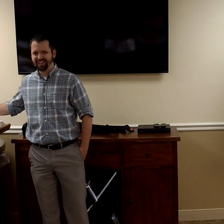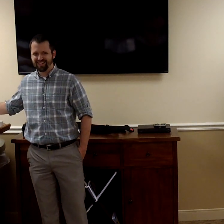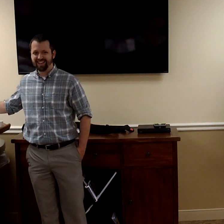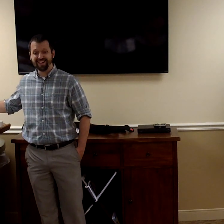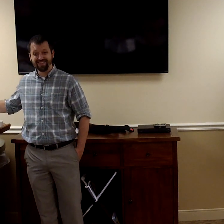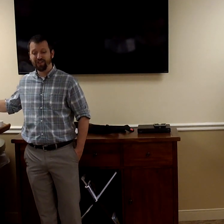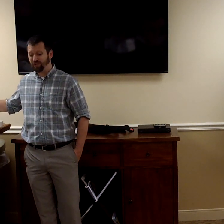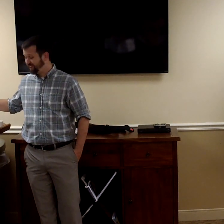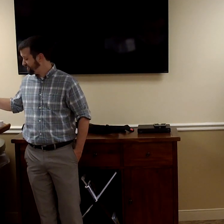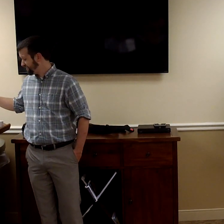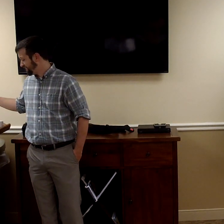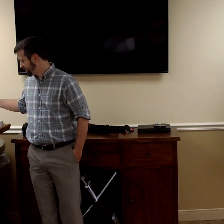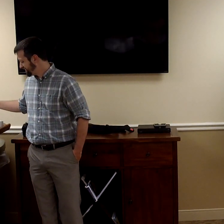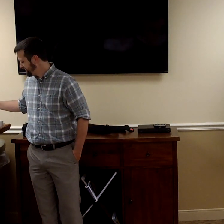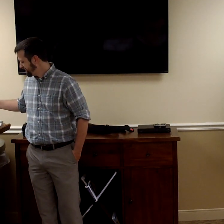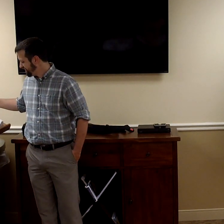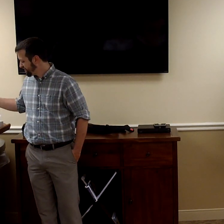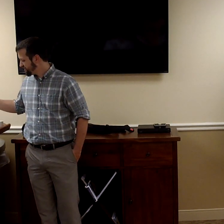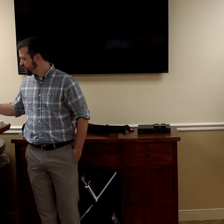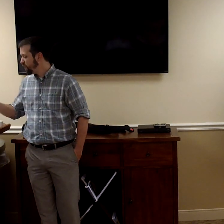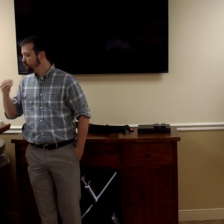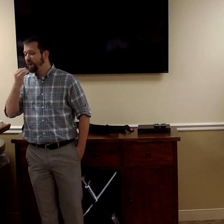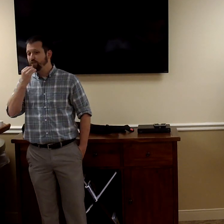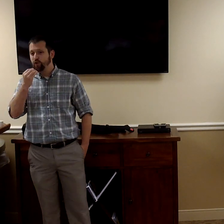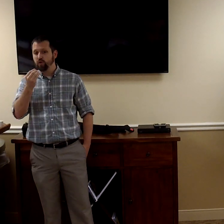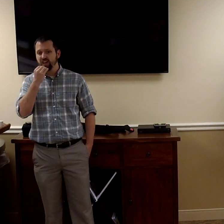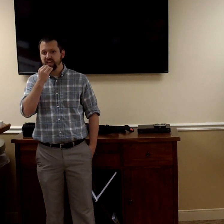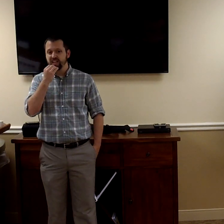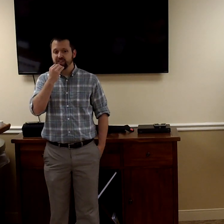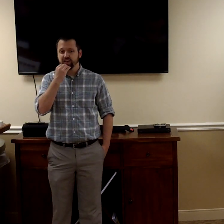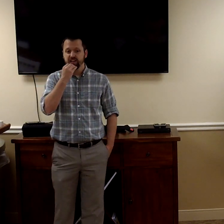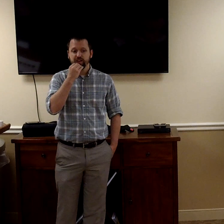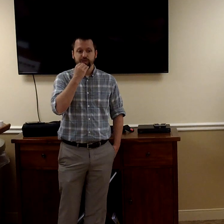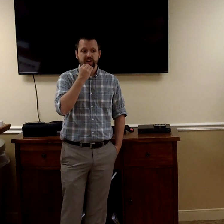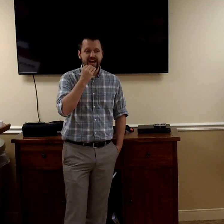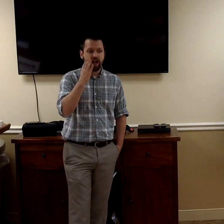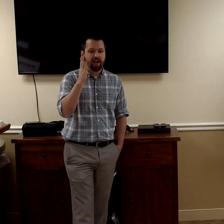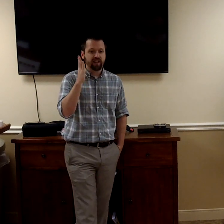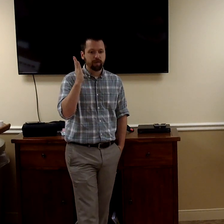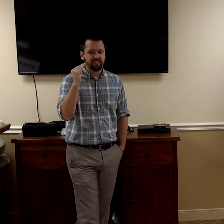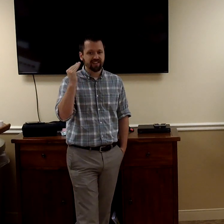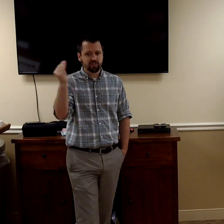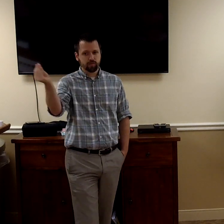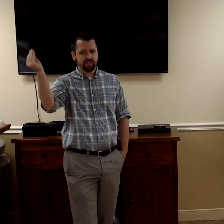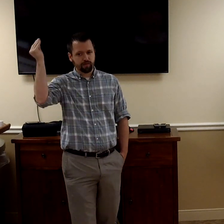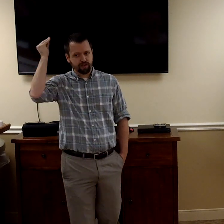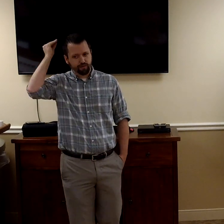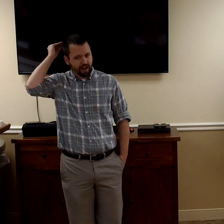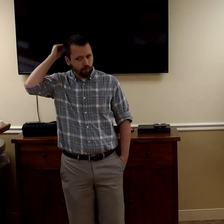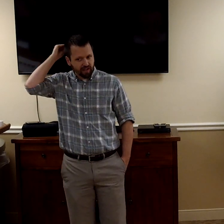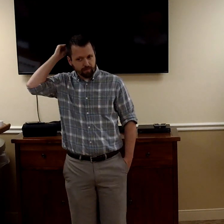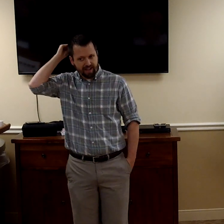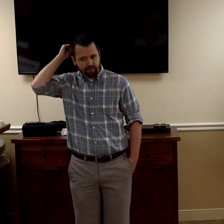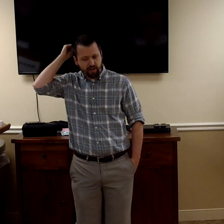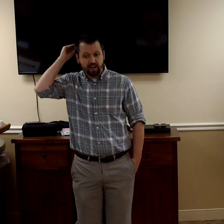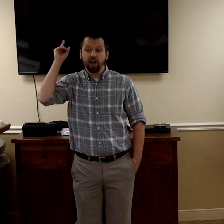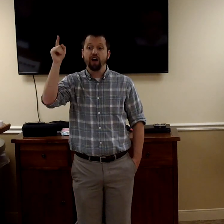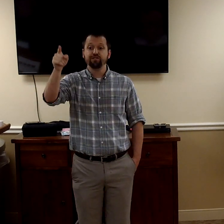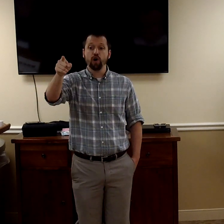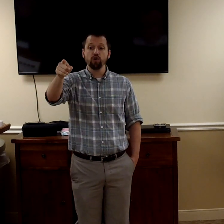stories. They do. So we have food and eat. For now, I expect that just to be something you file away in the back of your head. A phone